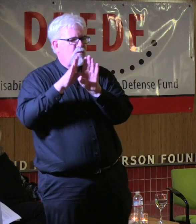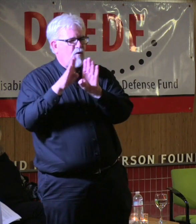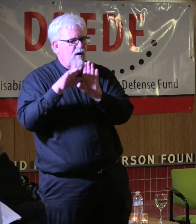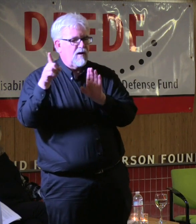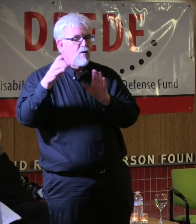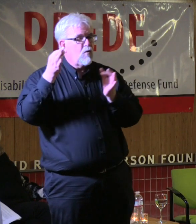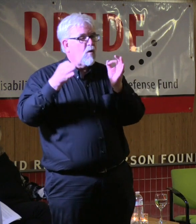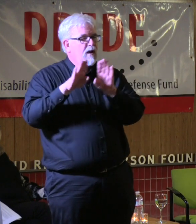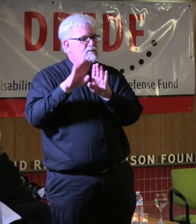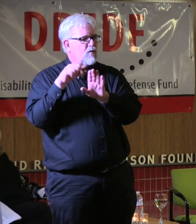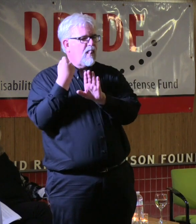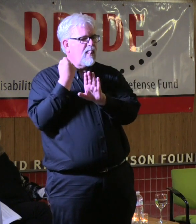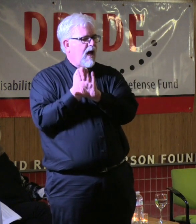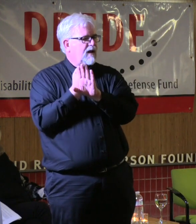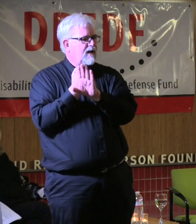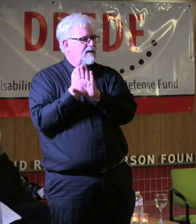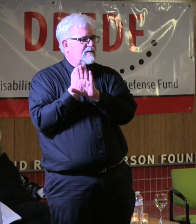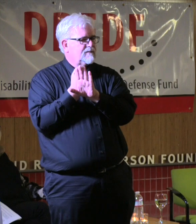Courthouse door was locked.